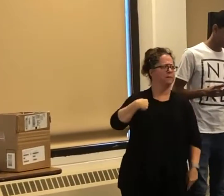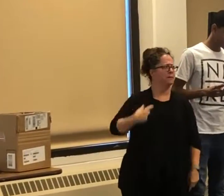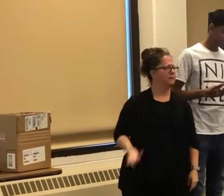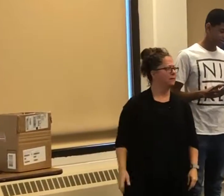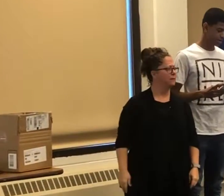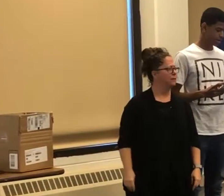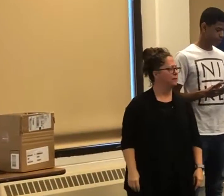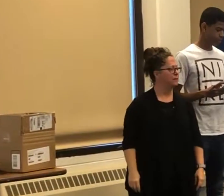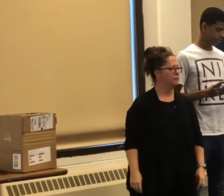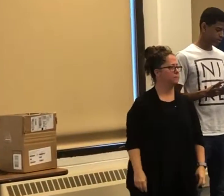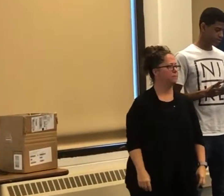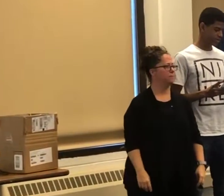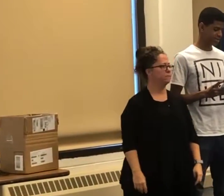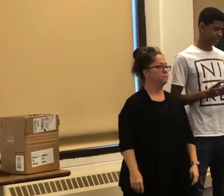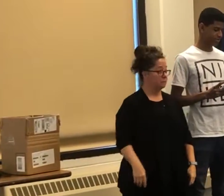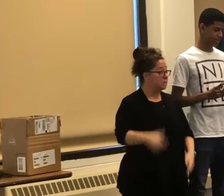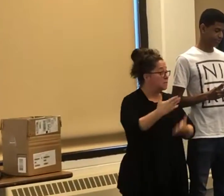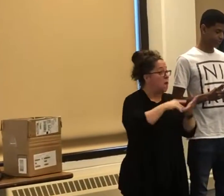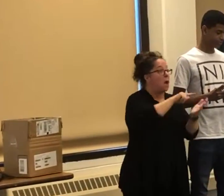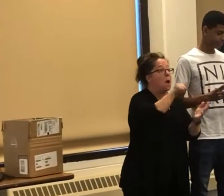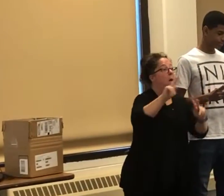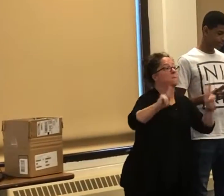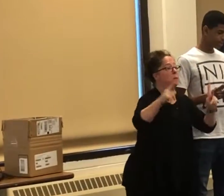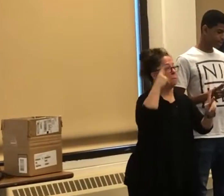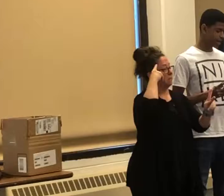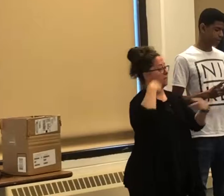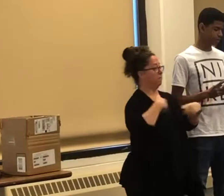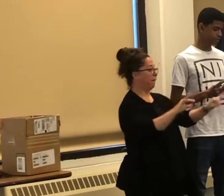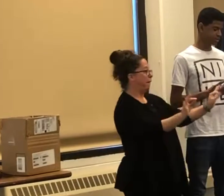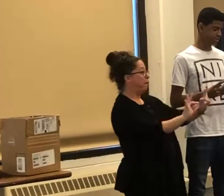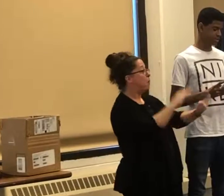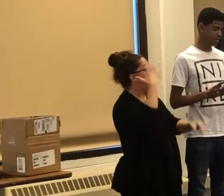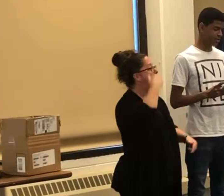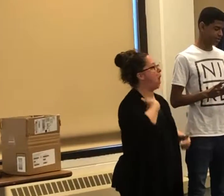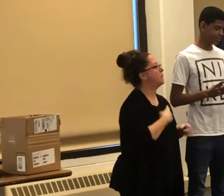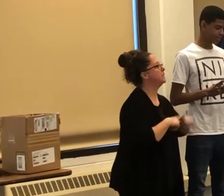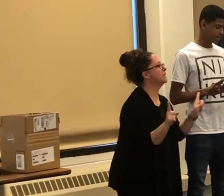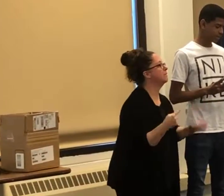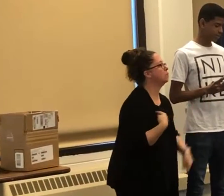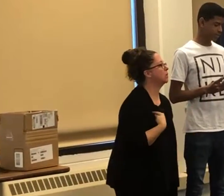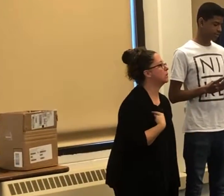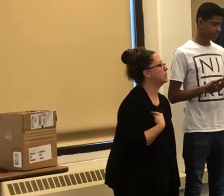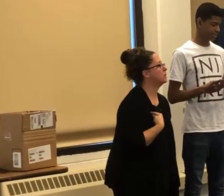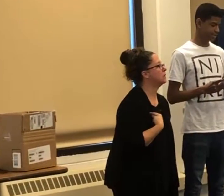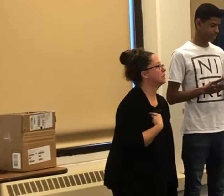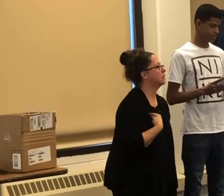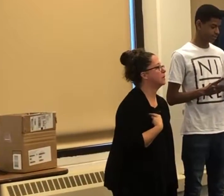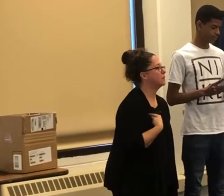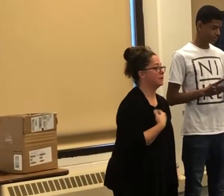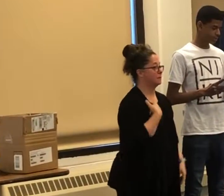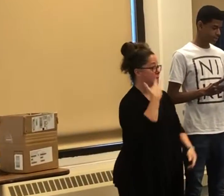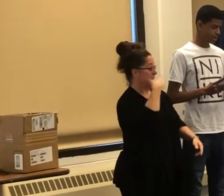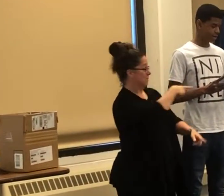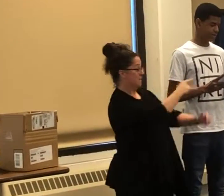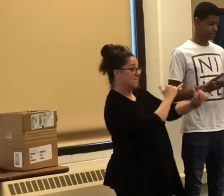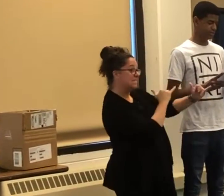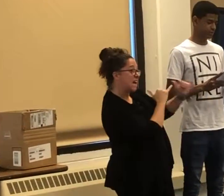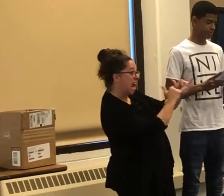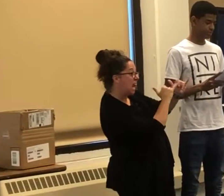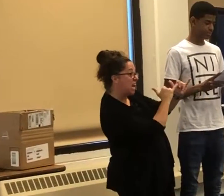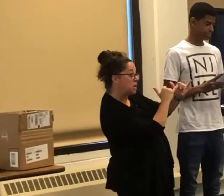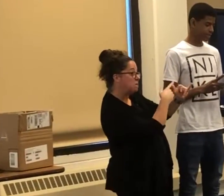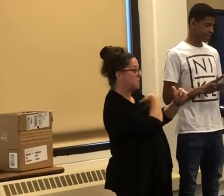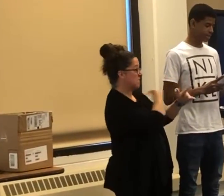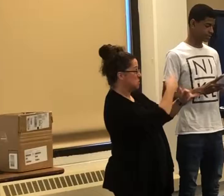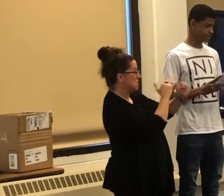Some people may think that I am weak because I am different. I don't know the things they know. I don't do the things they do. I don't